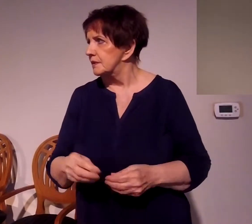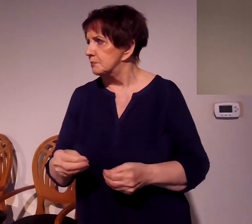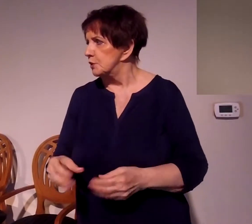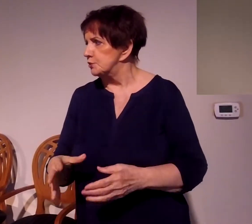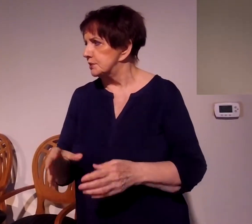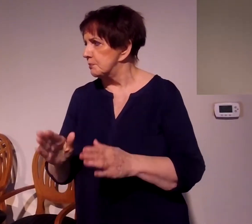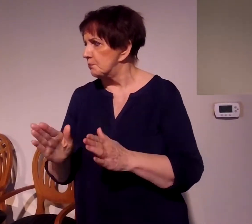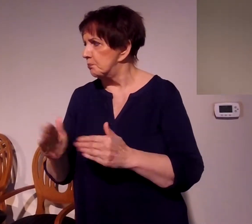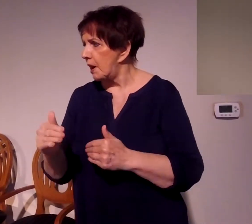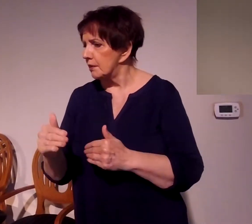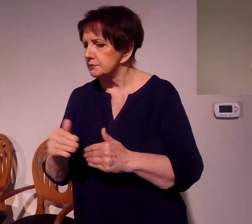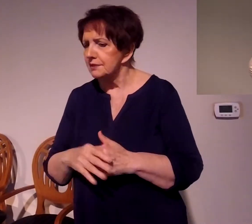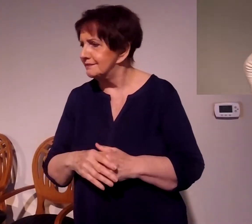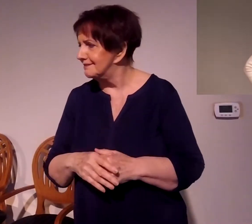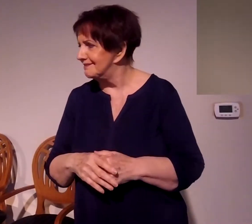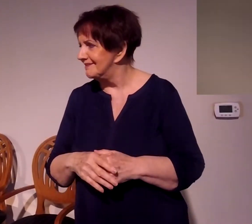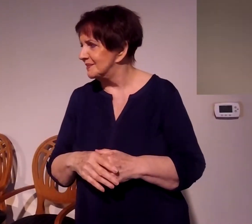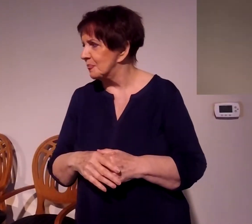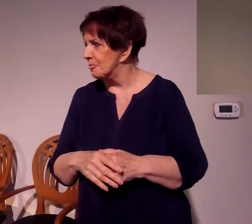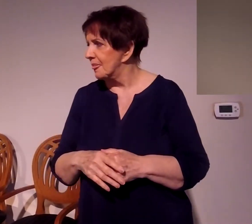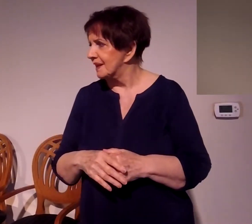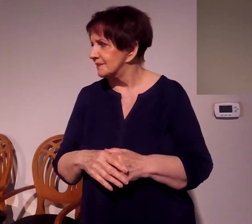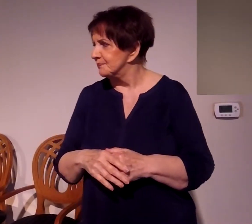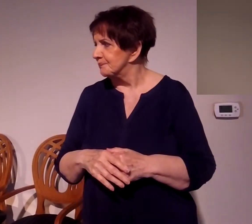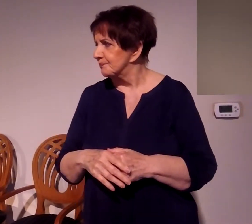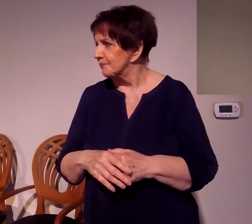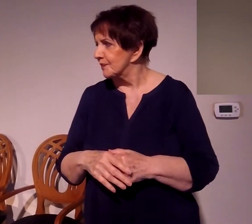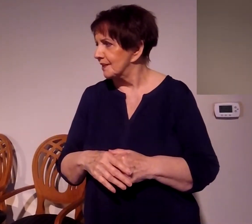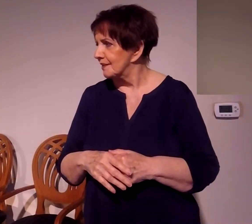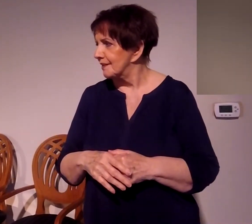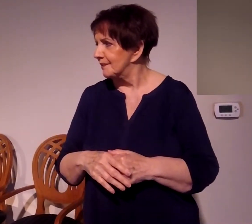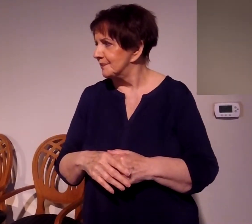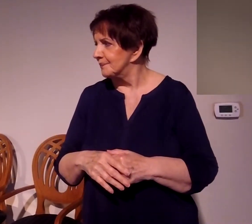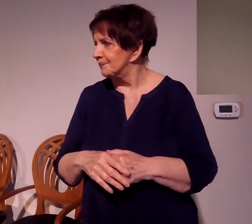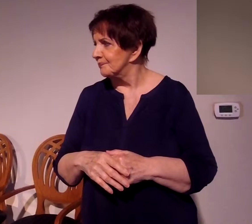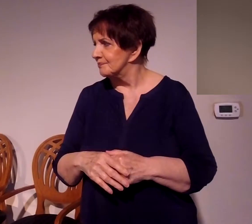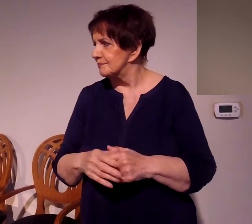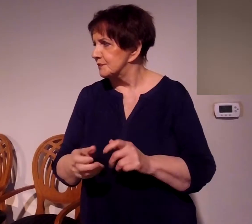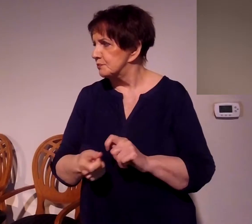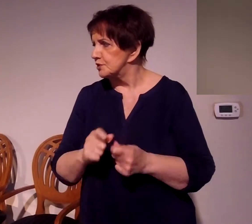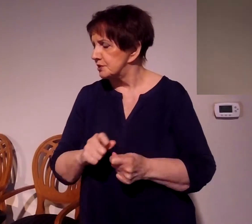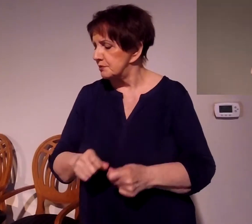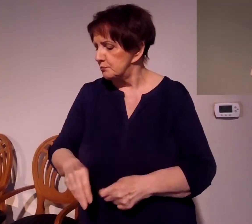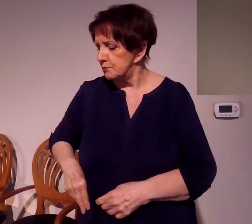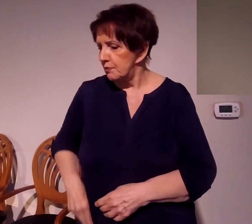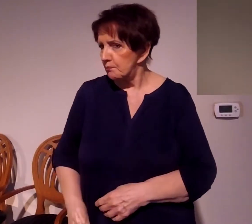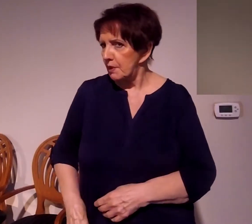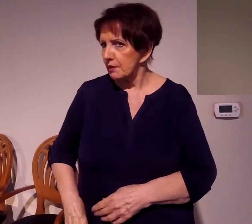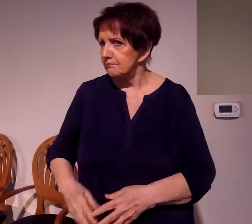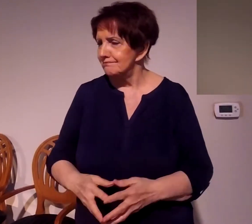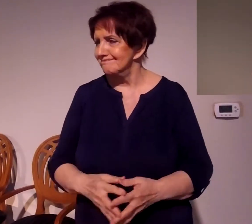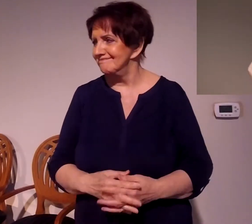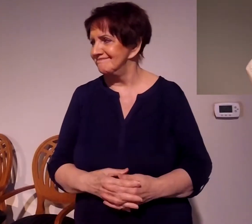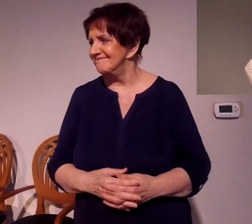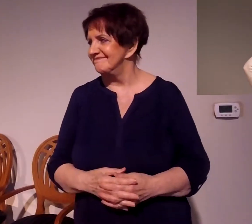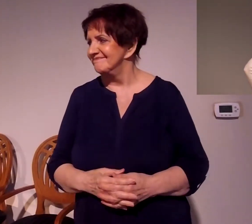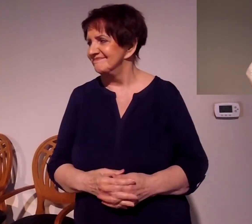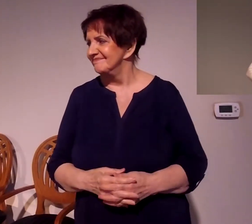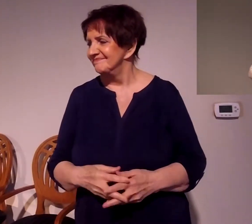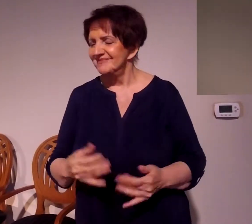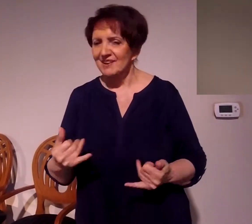box back here. And it's going to fall here in a second. So let me just put this in my pocket. There